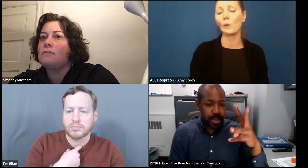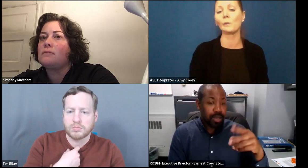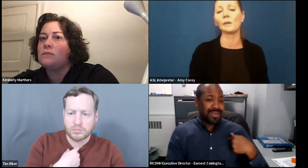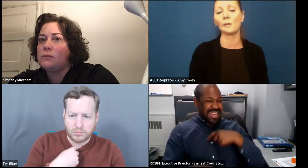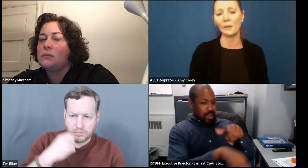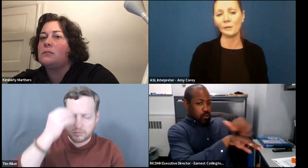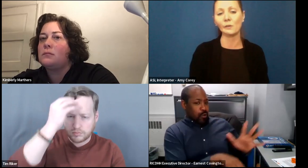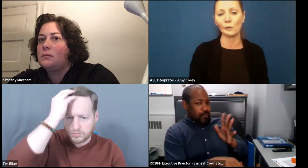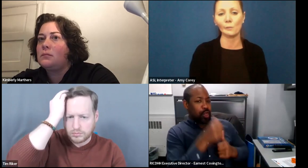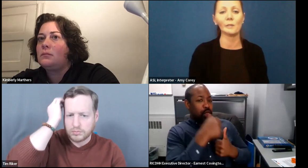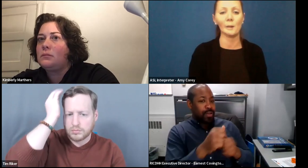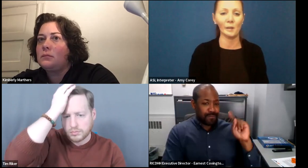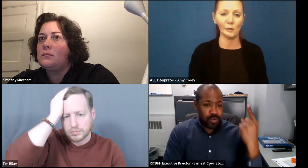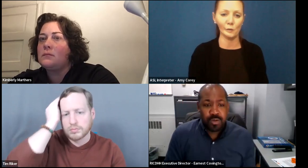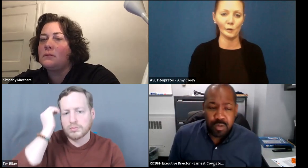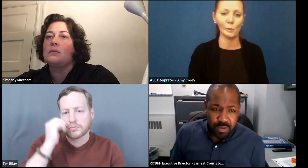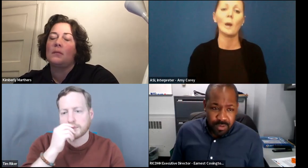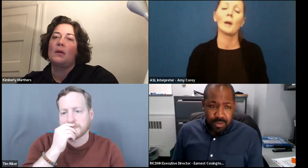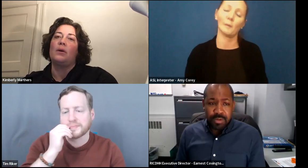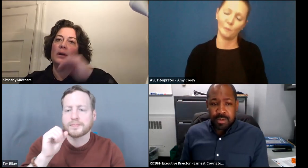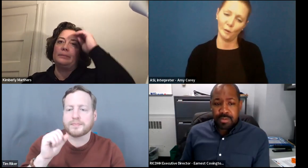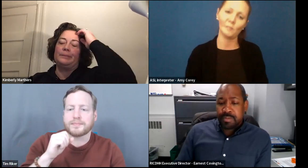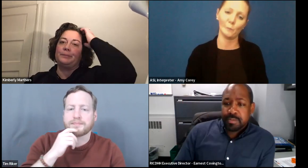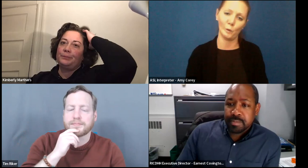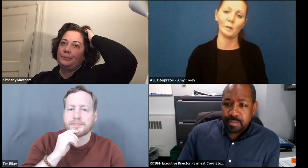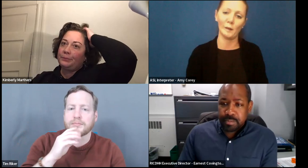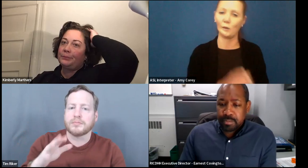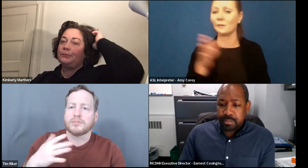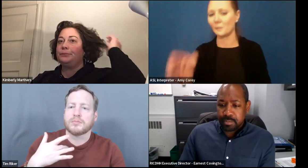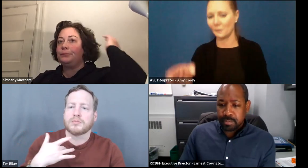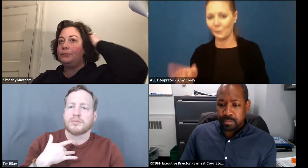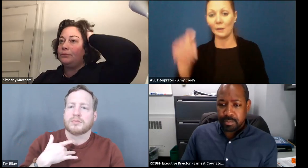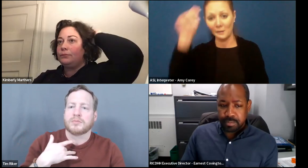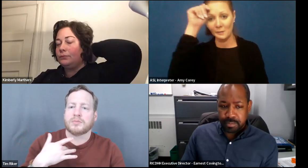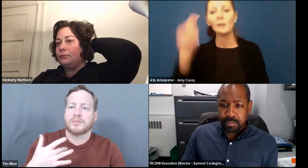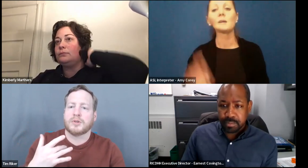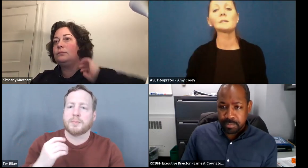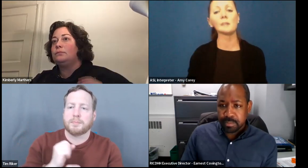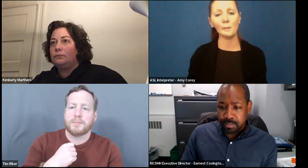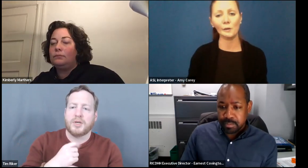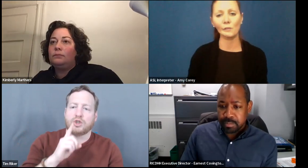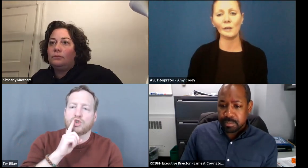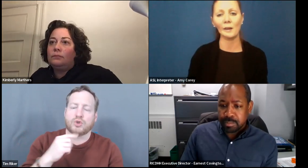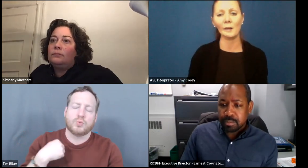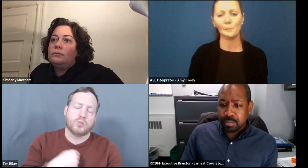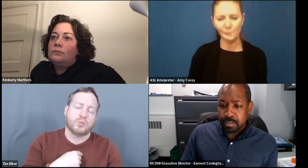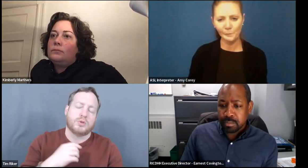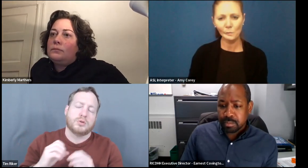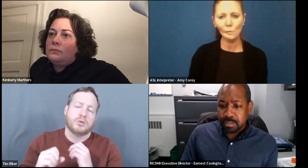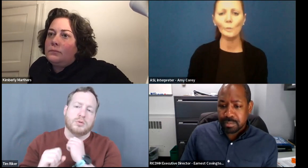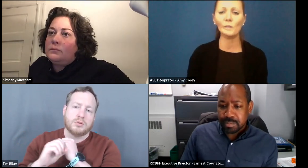you know and we can in turn set up the interview. But first, that formal letter needs to take place. Tim here is